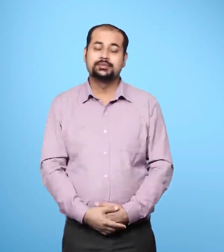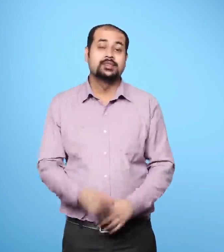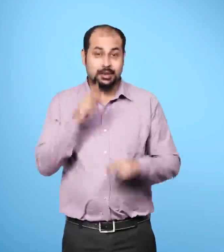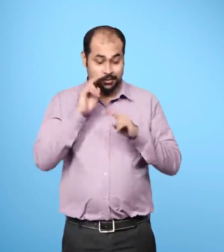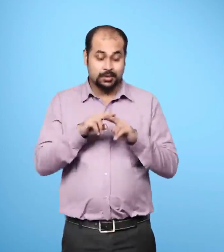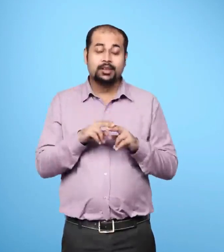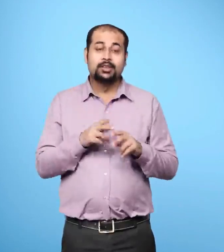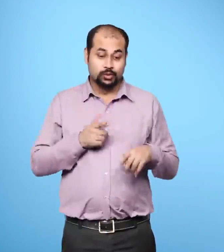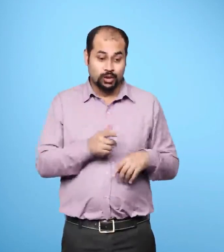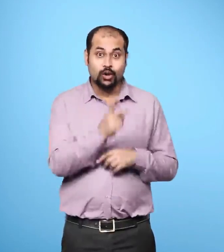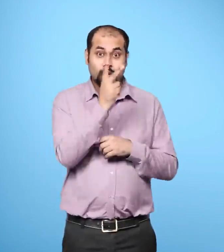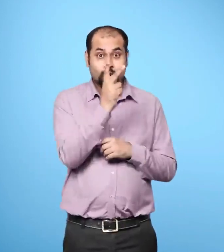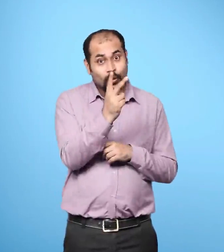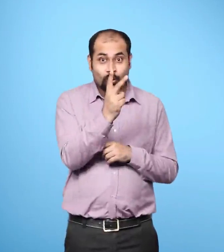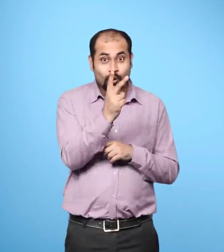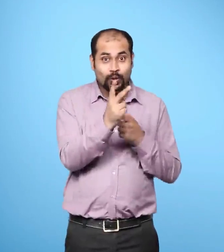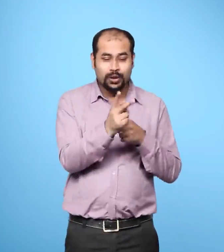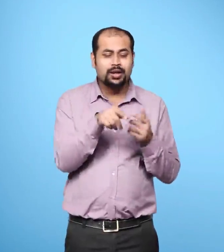2 blue cards for 2 rats."